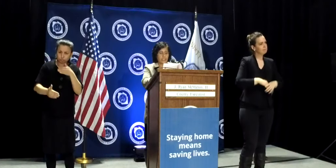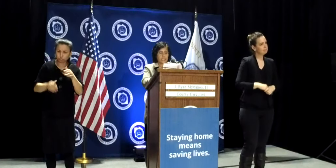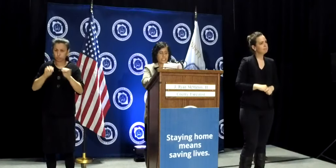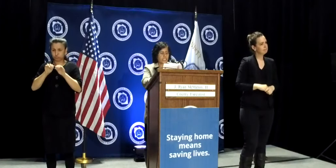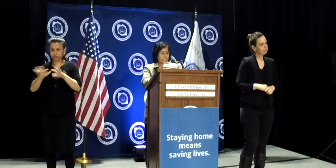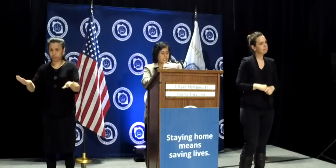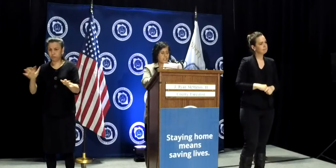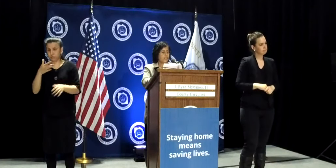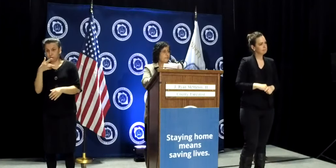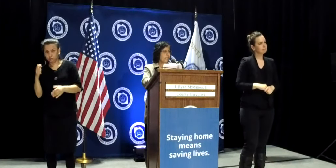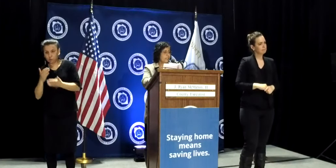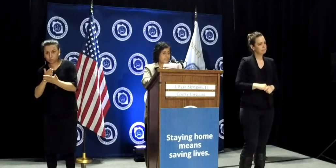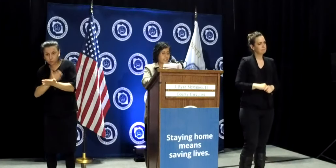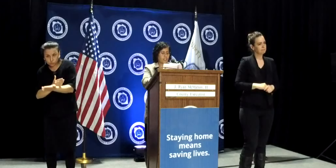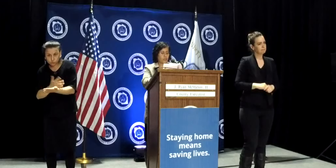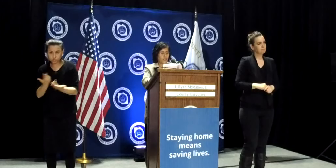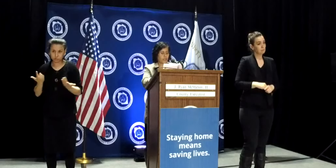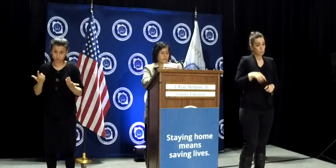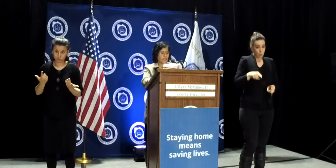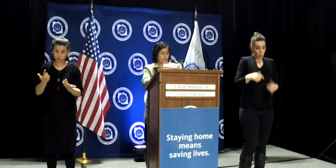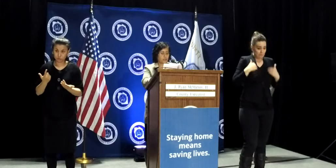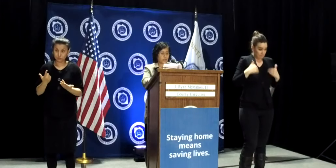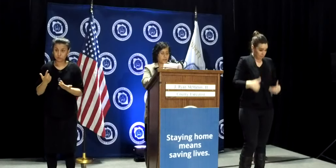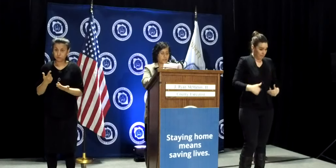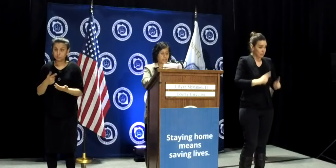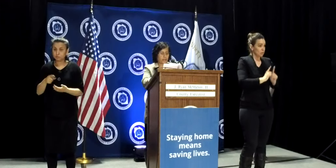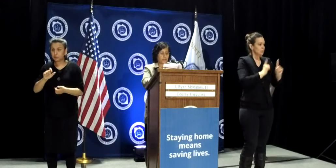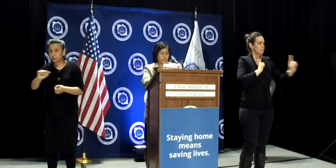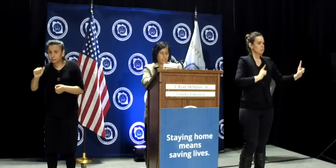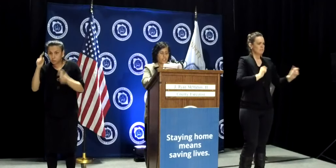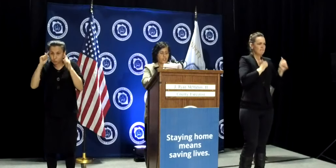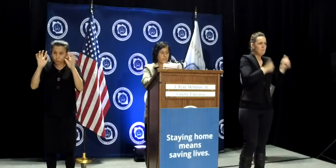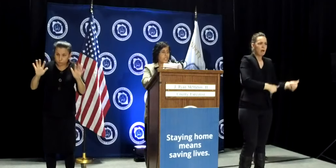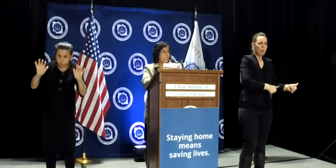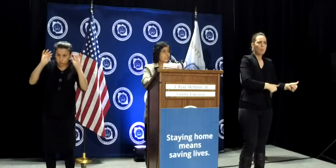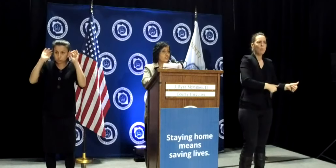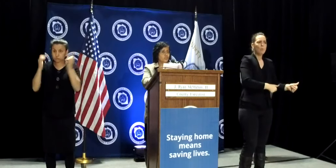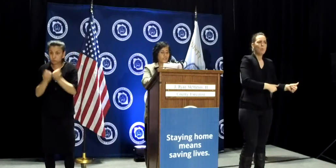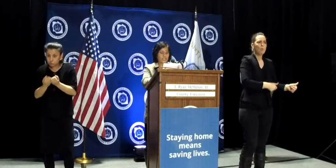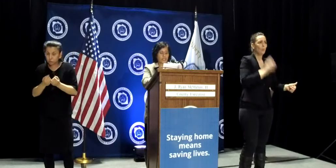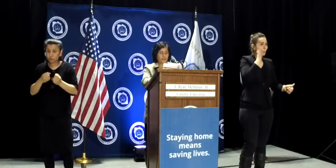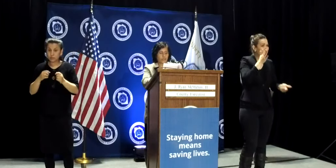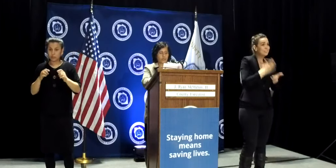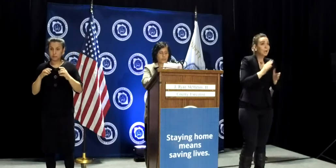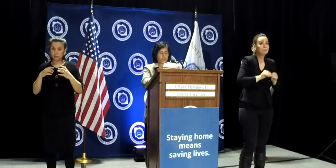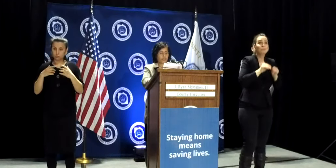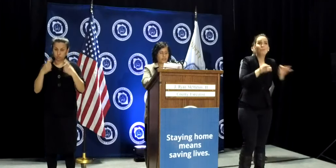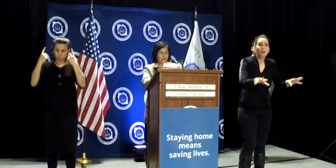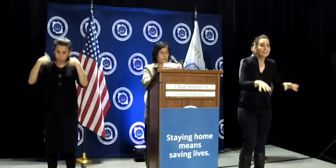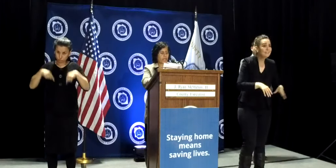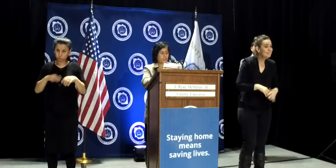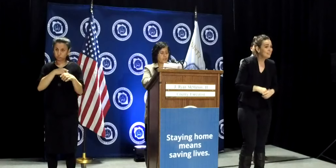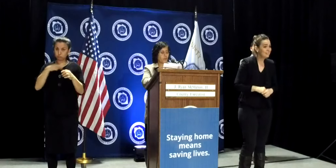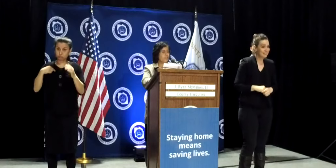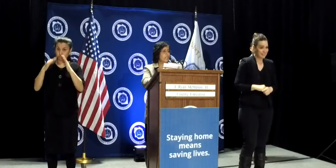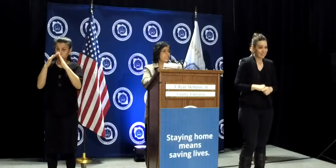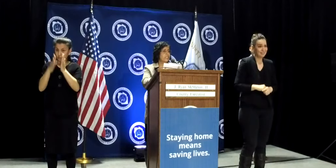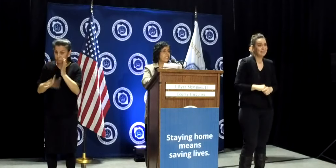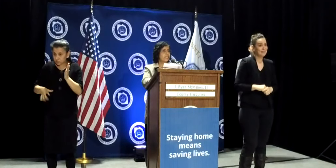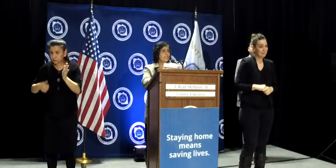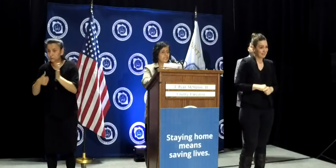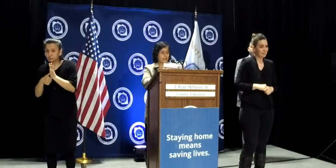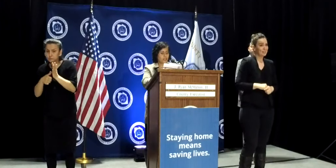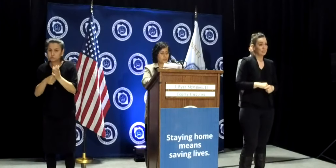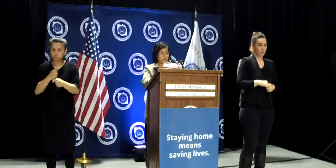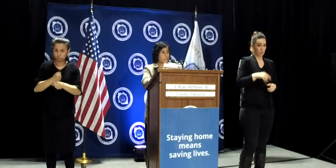everyday's tedious, painstaking work of our health department staff. You are getting truly a virtual picture of impact of